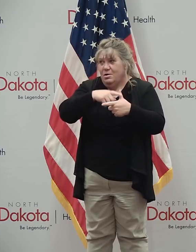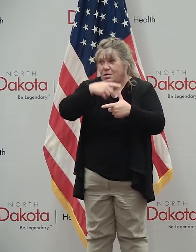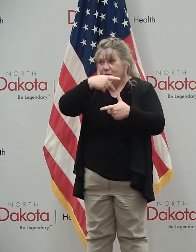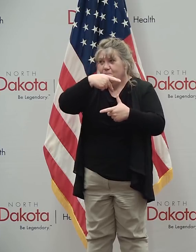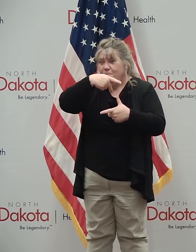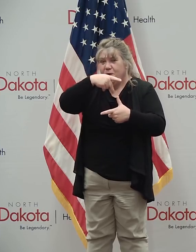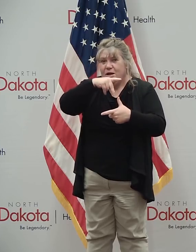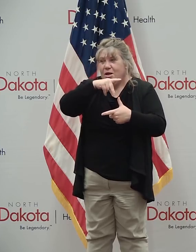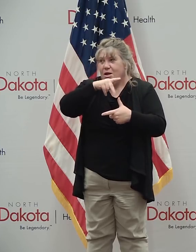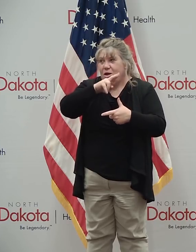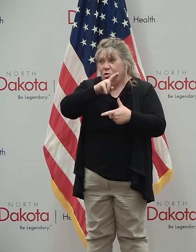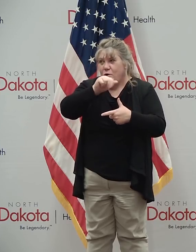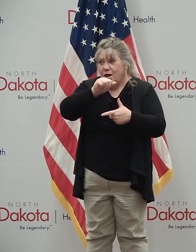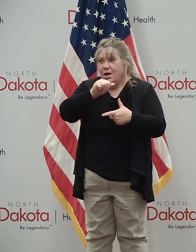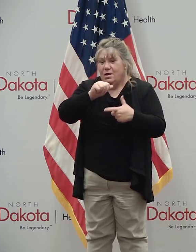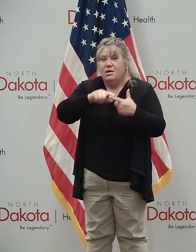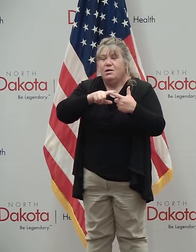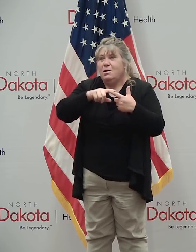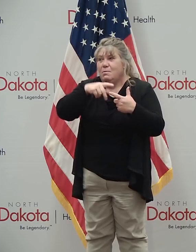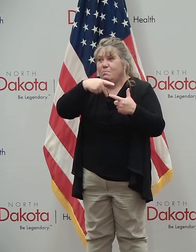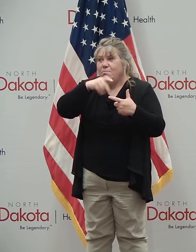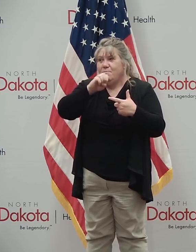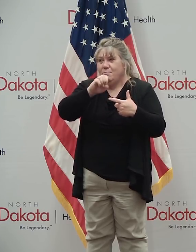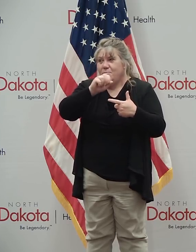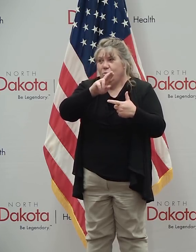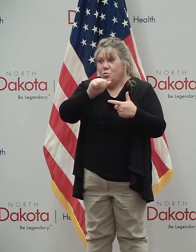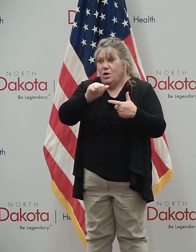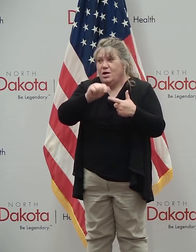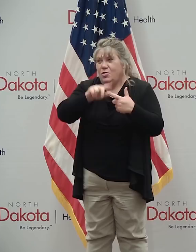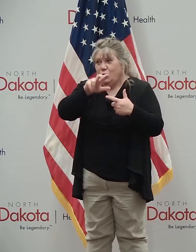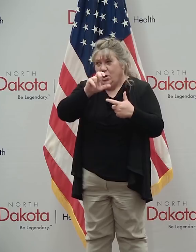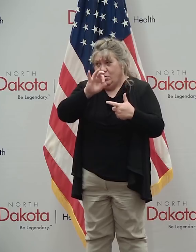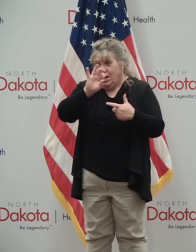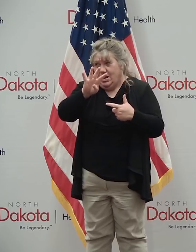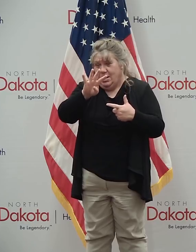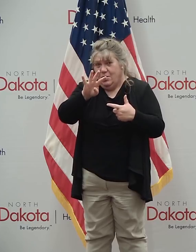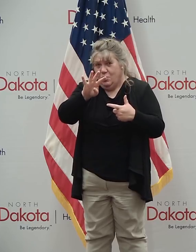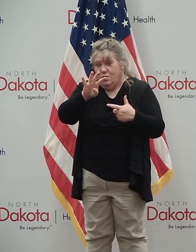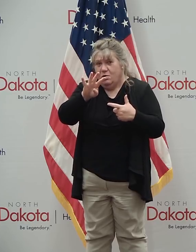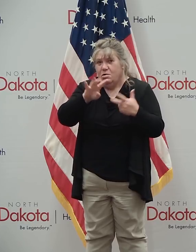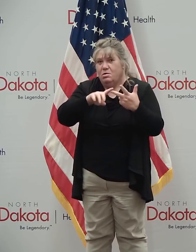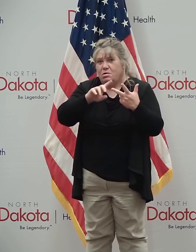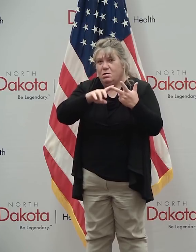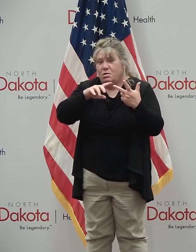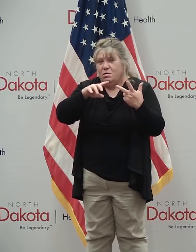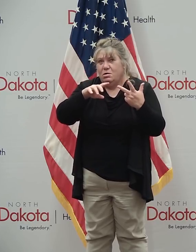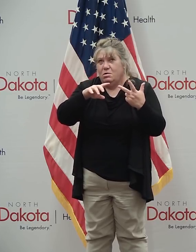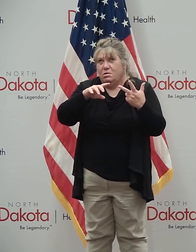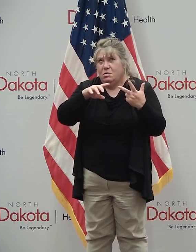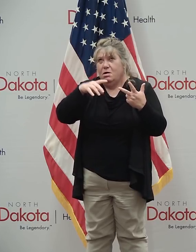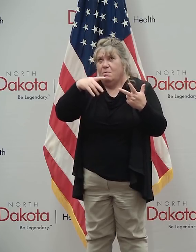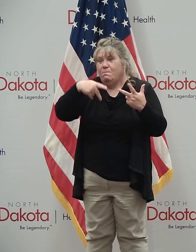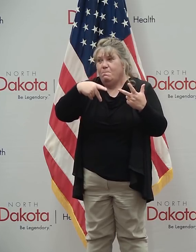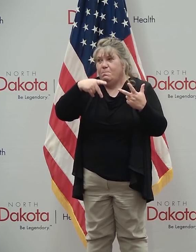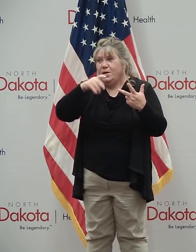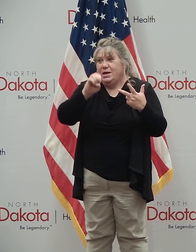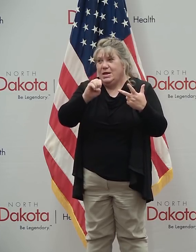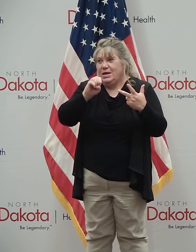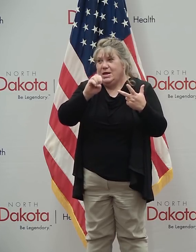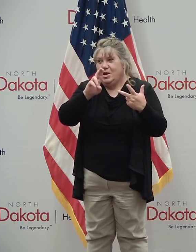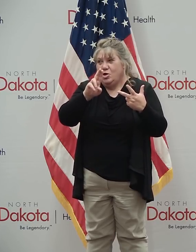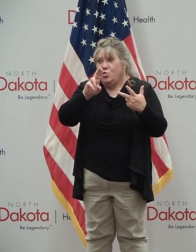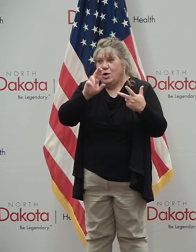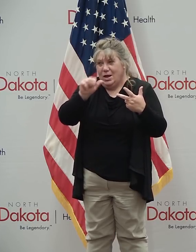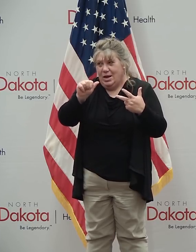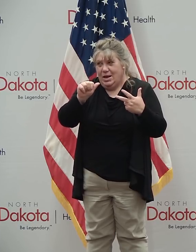the pandemic unemployment assistance claims 394, the pandemic emergency unemployment